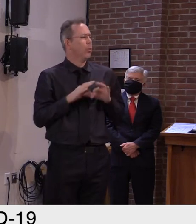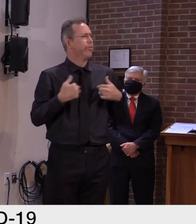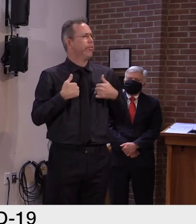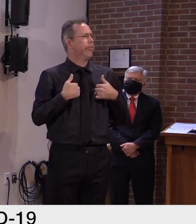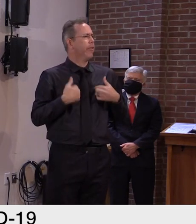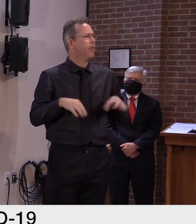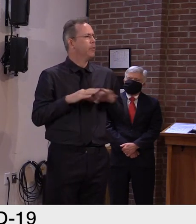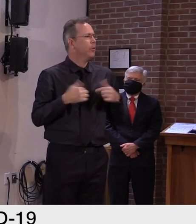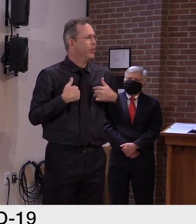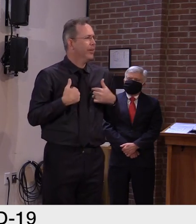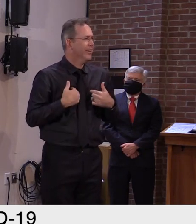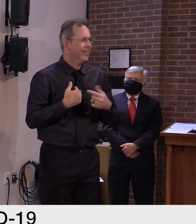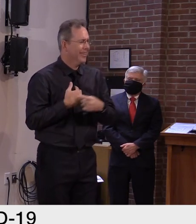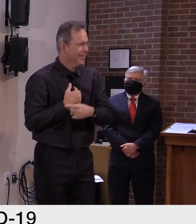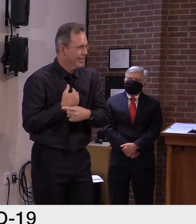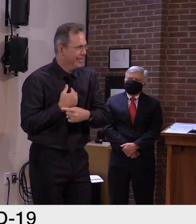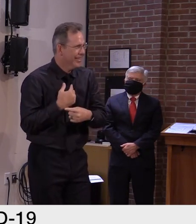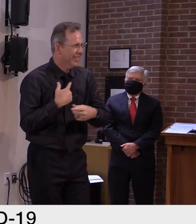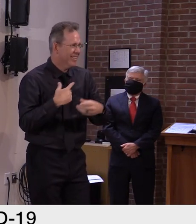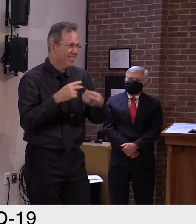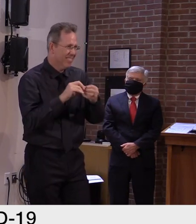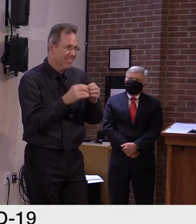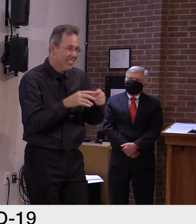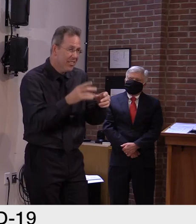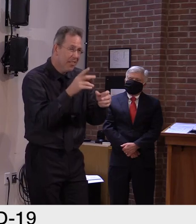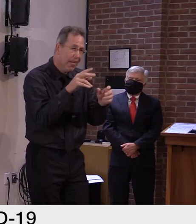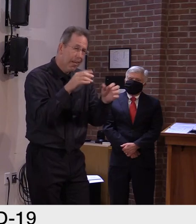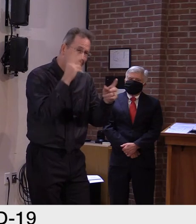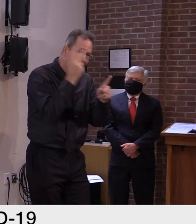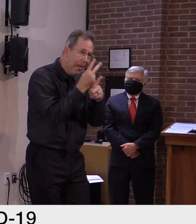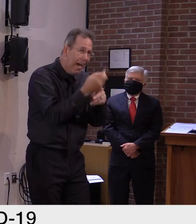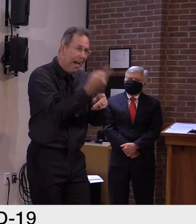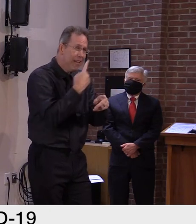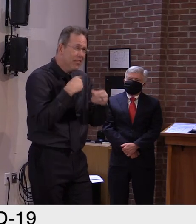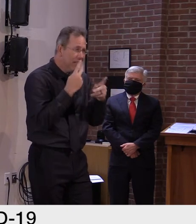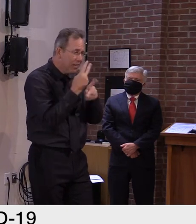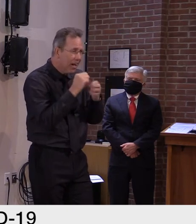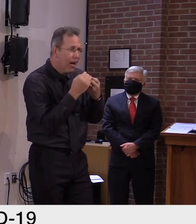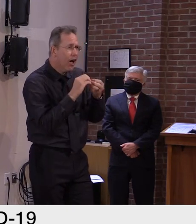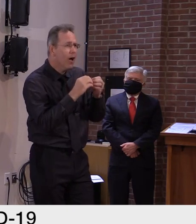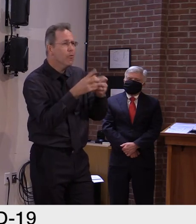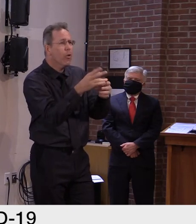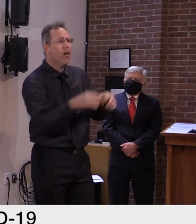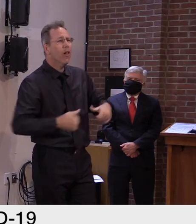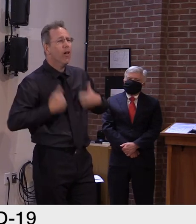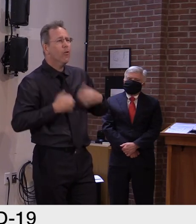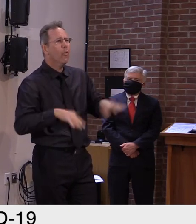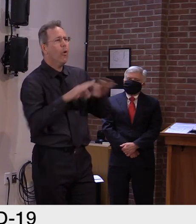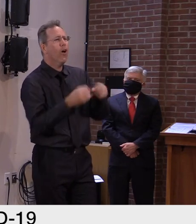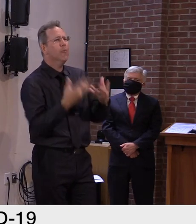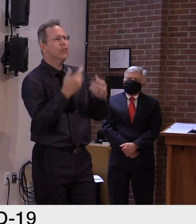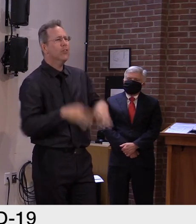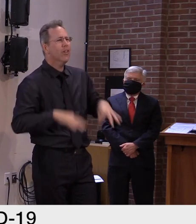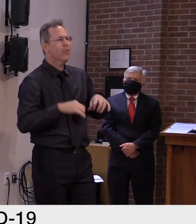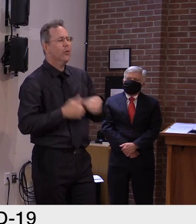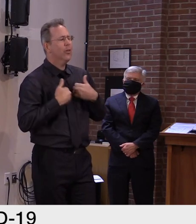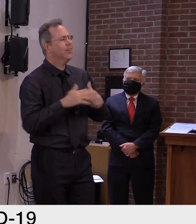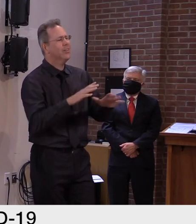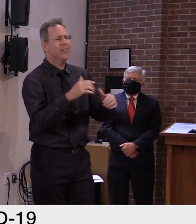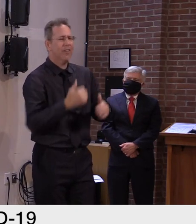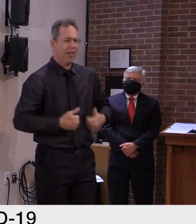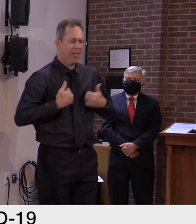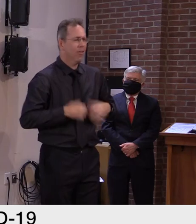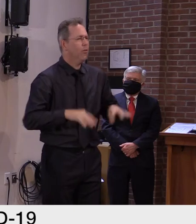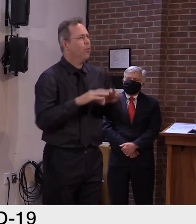numerical value on someone's life. It's like priceless. So every life is important from my perspective. And